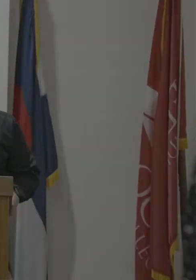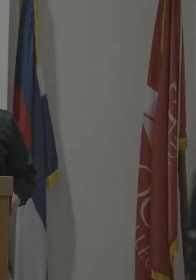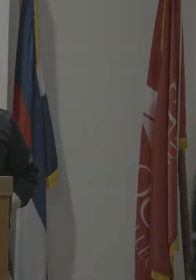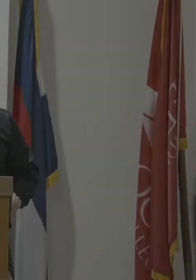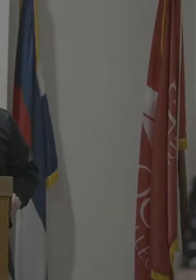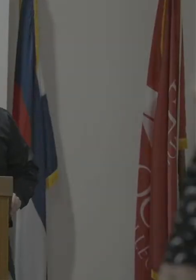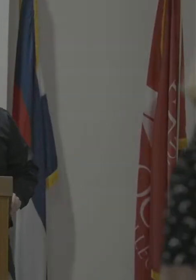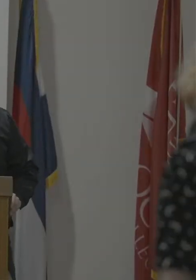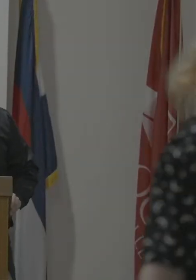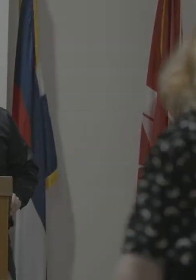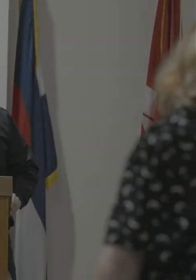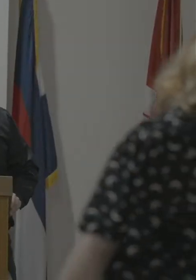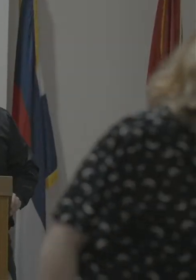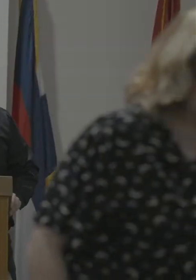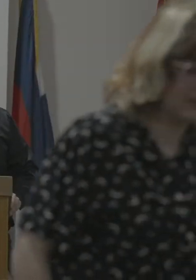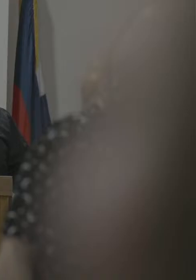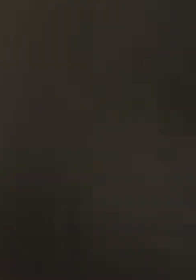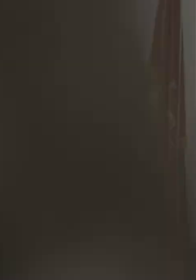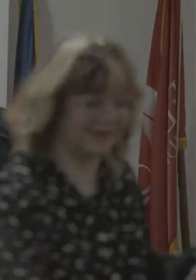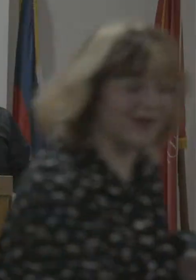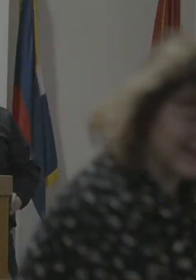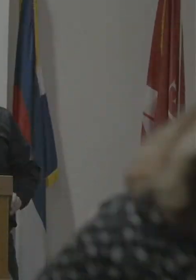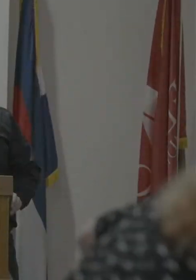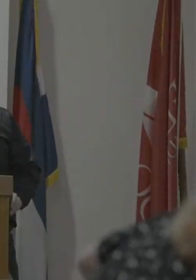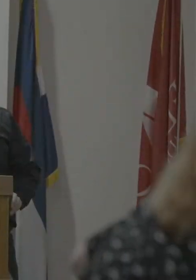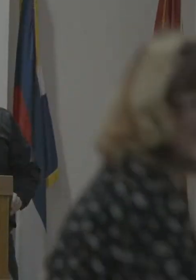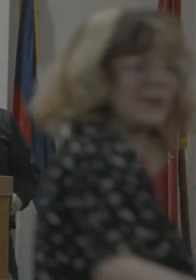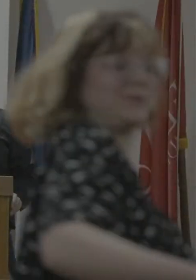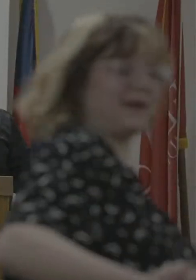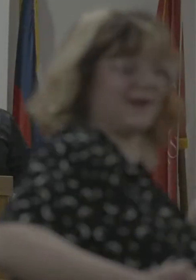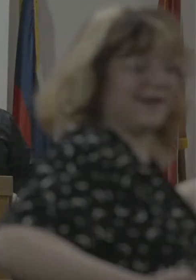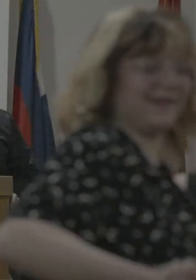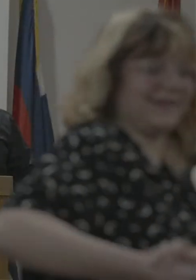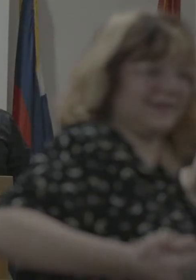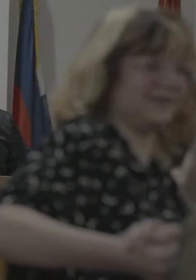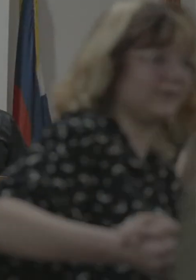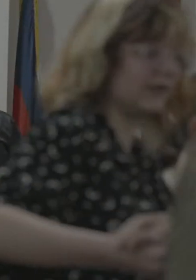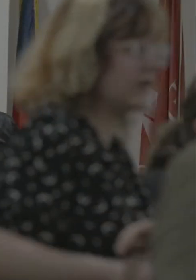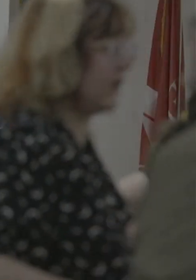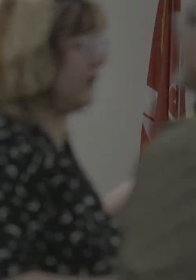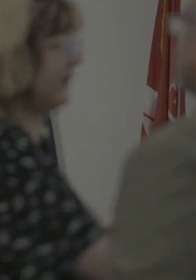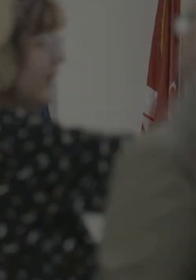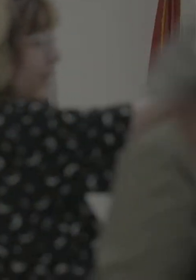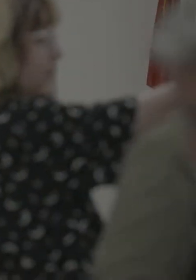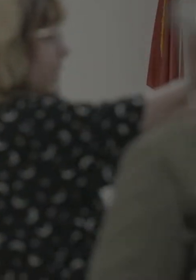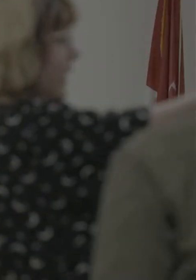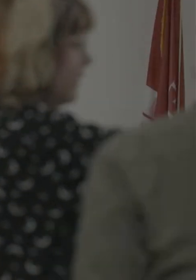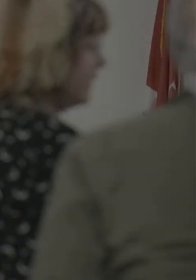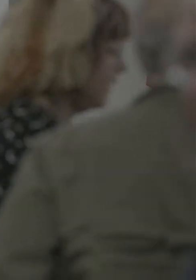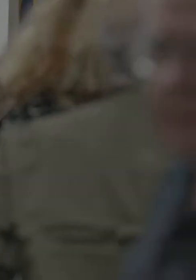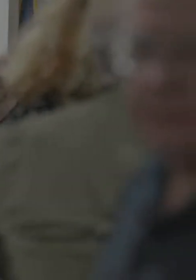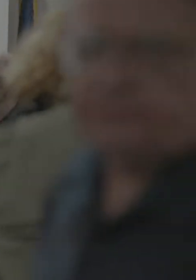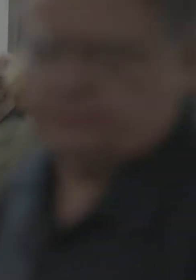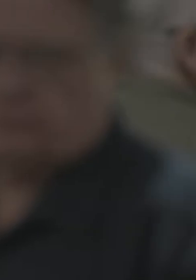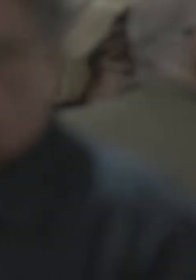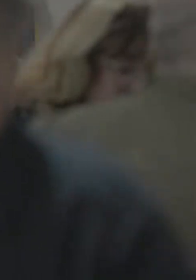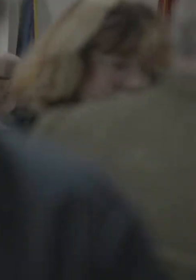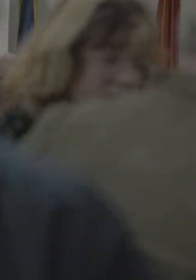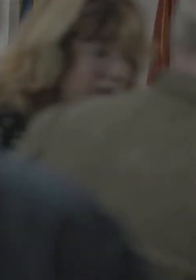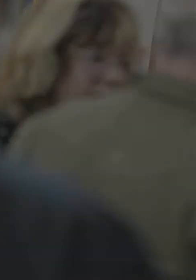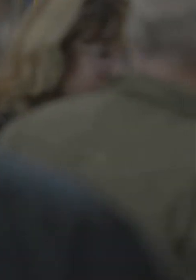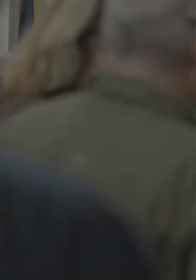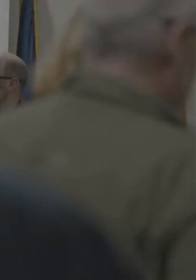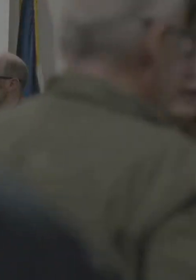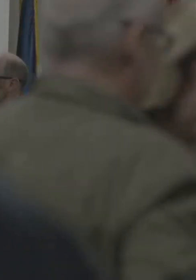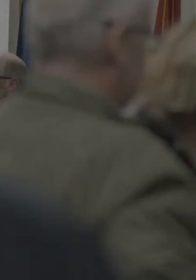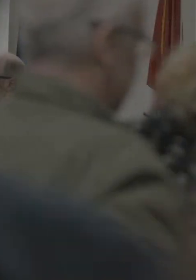If anybody that wants a tour from Warren Tech, that wants to check out the program down here at Red Rocks, please come see me up